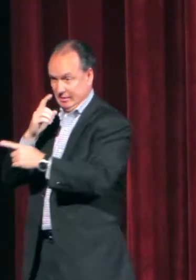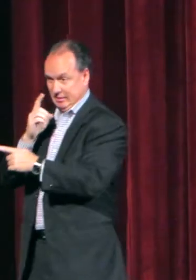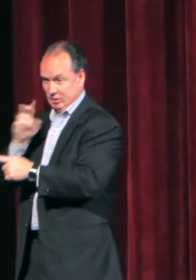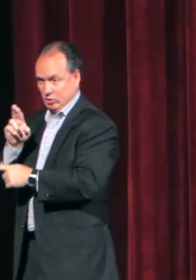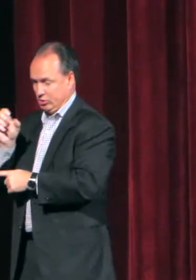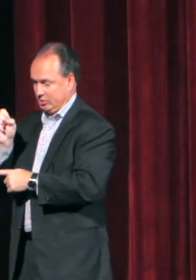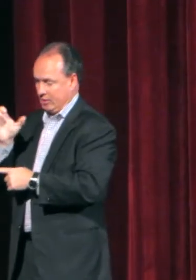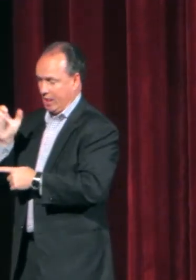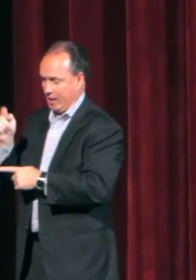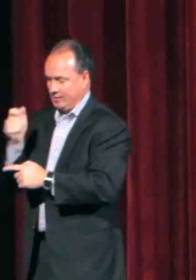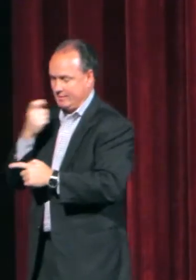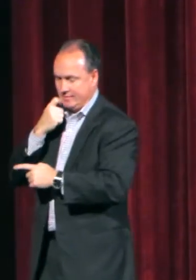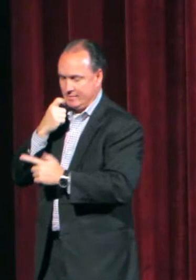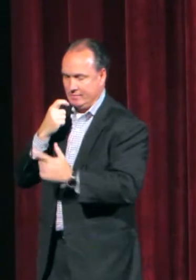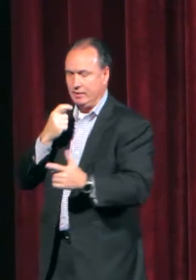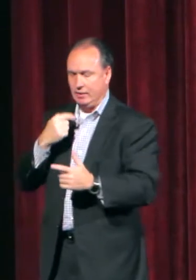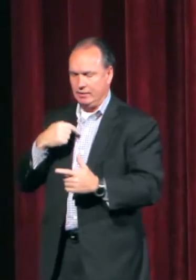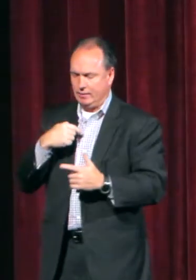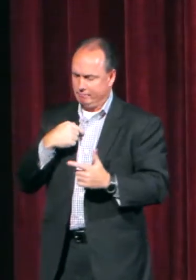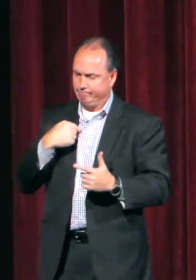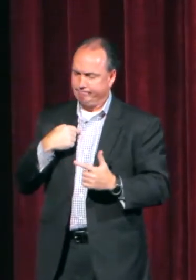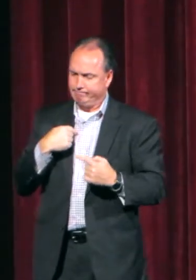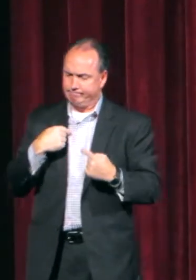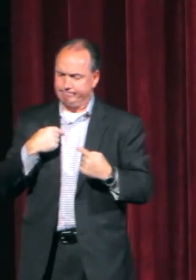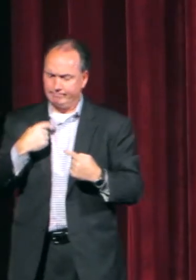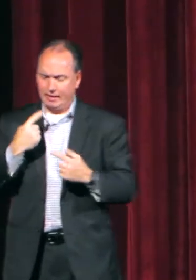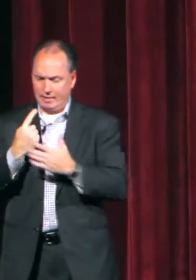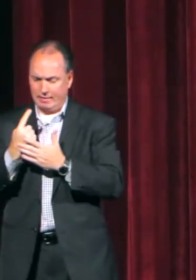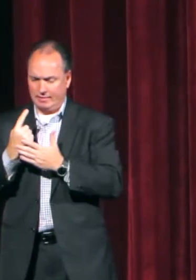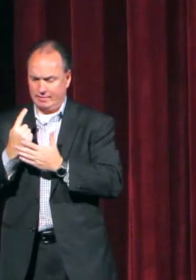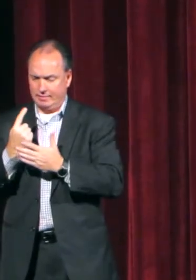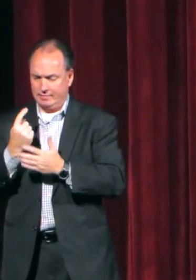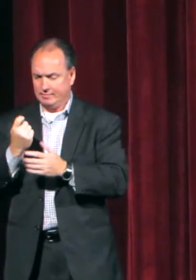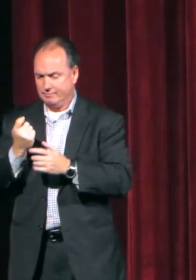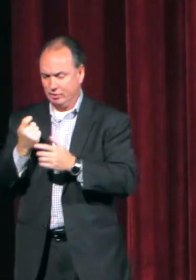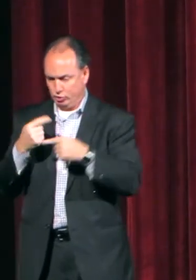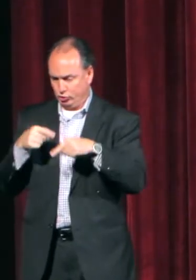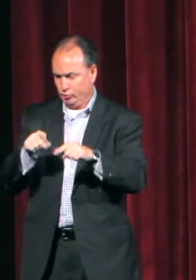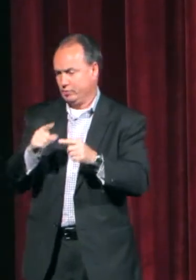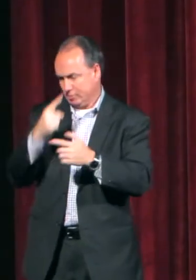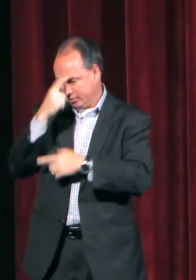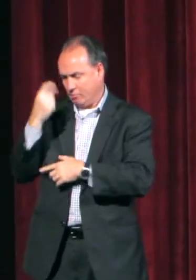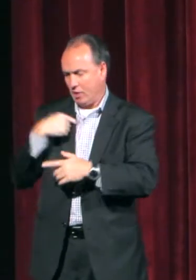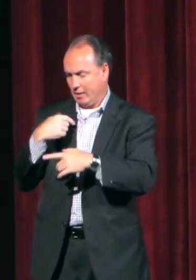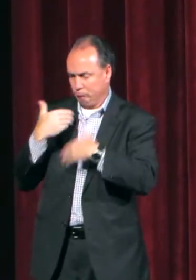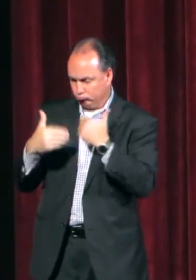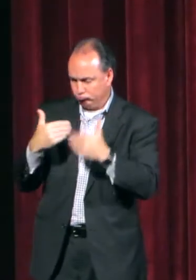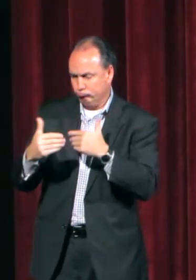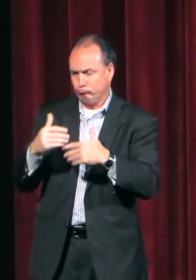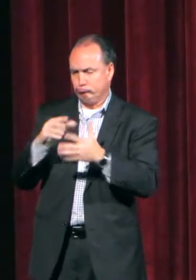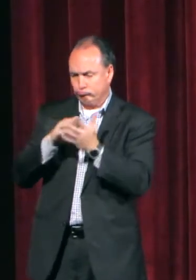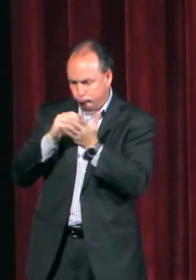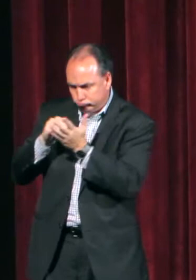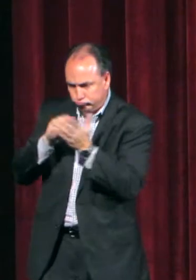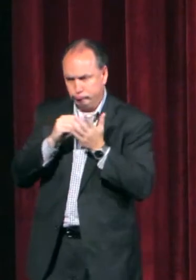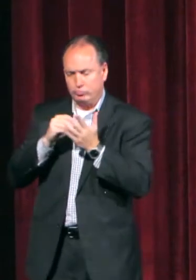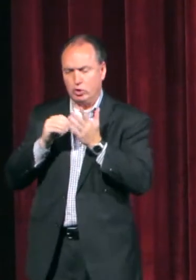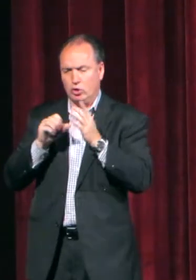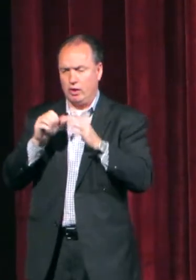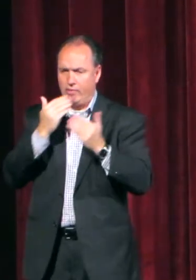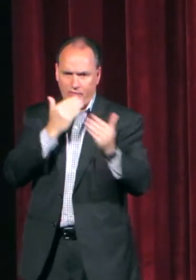that I got an opportunity to work on through this summer. Very thankful for the